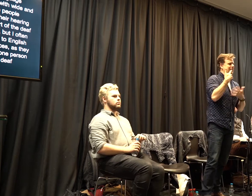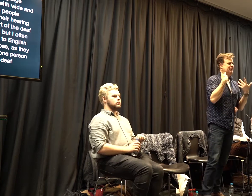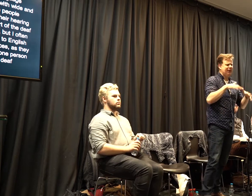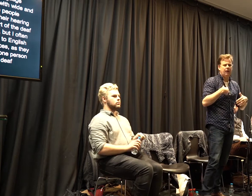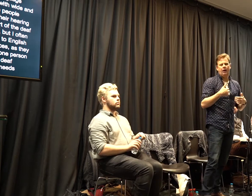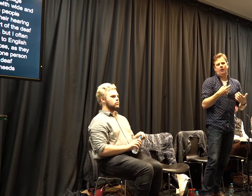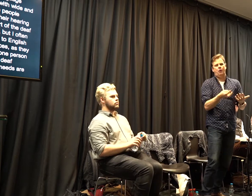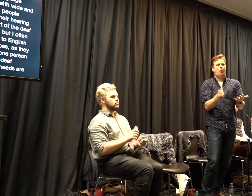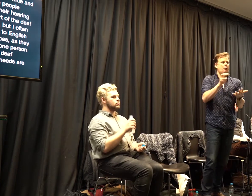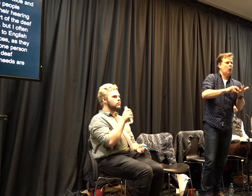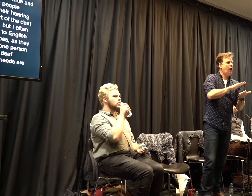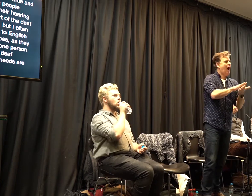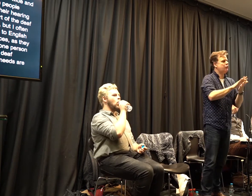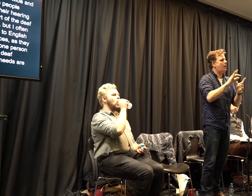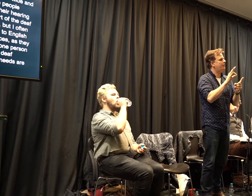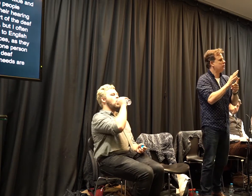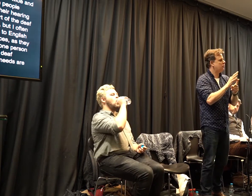just as diverse.